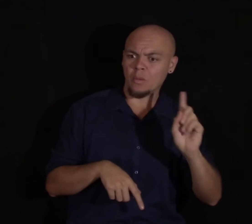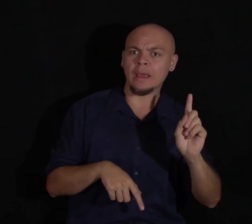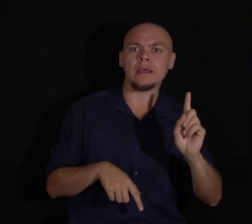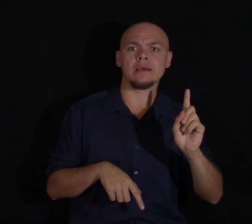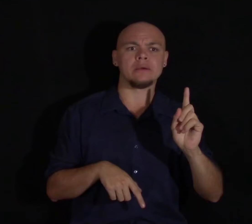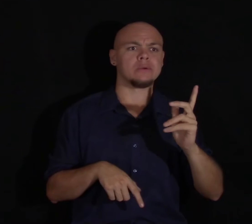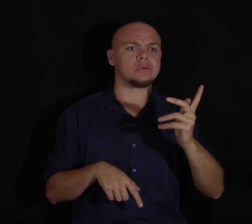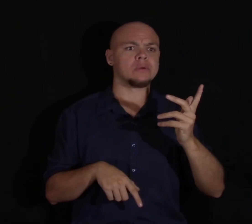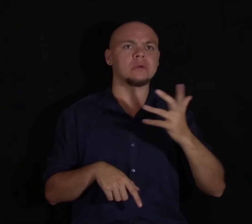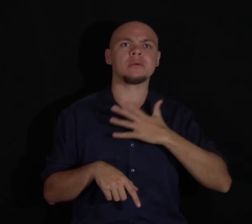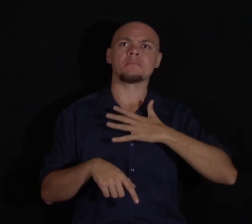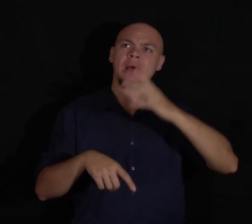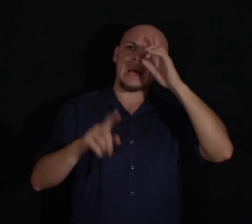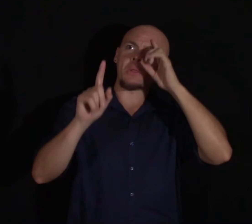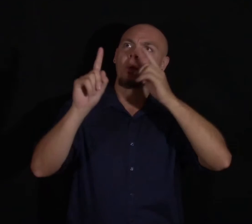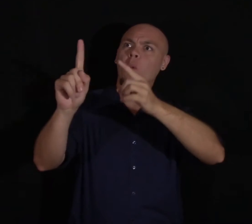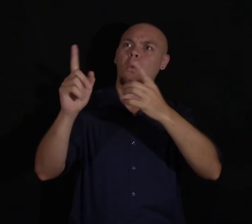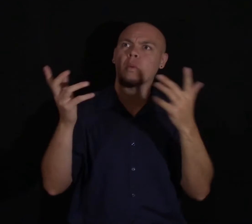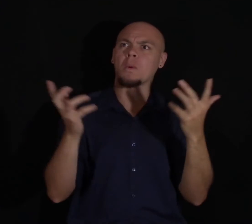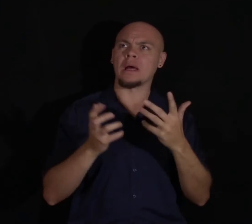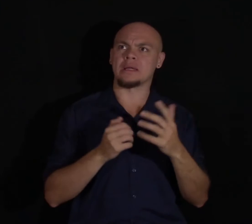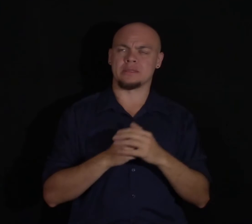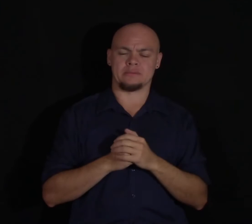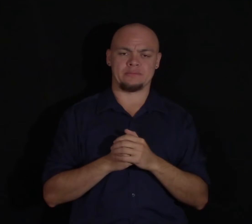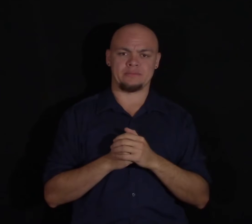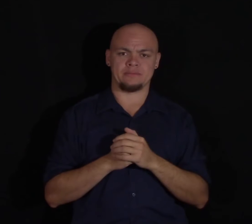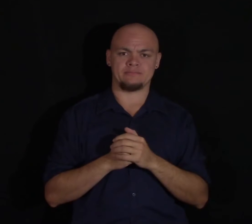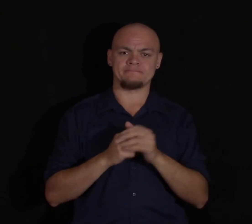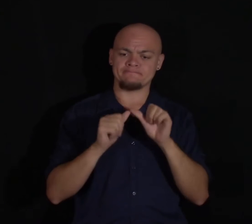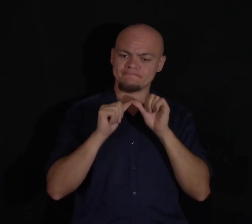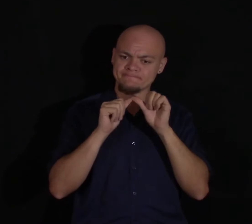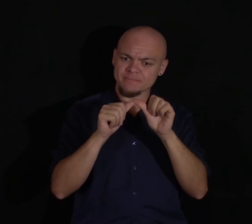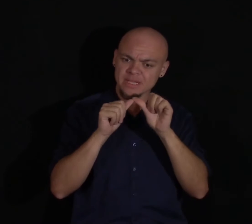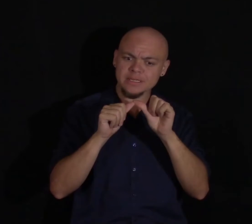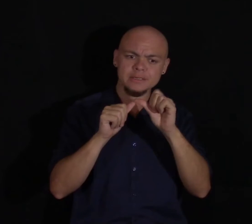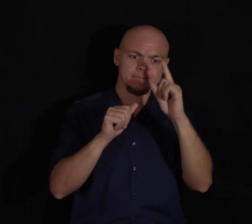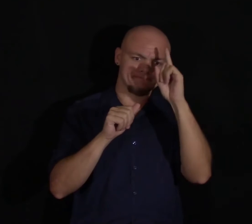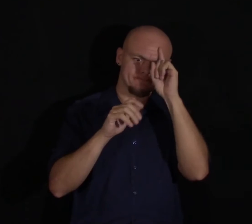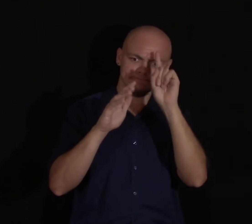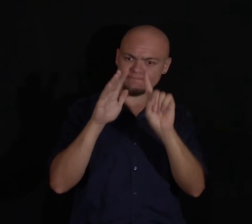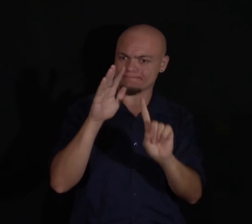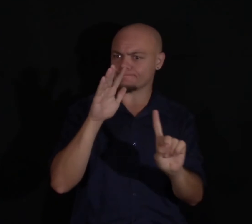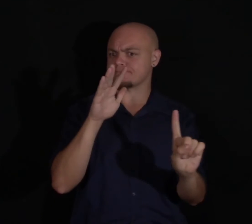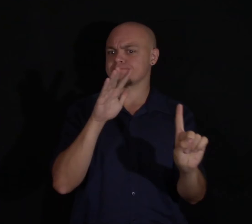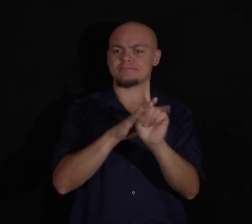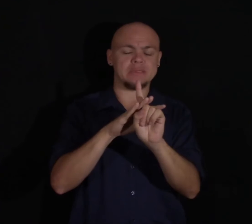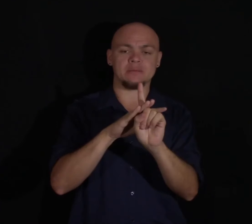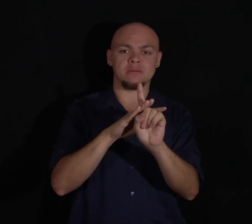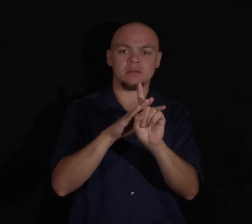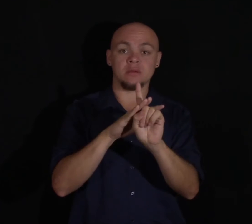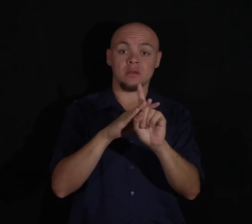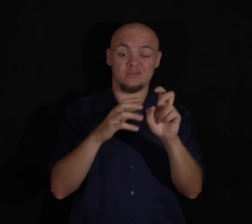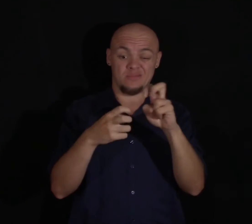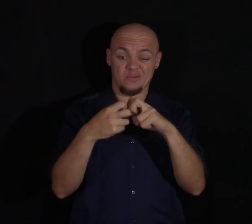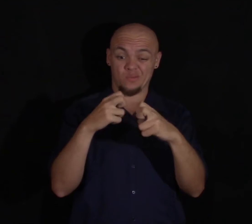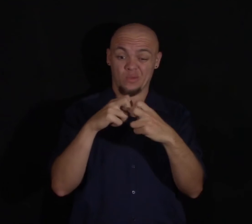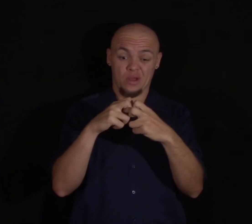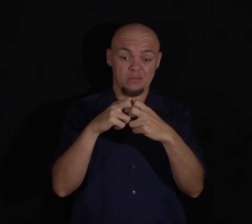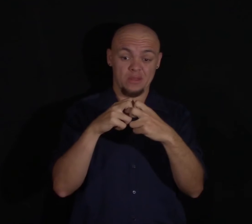destination? These questions continually recurred, but I was unable to solve them. The